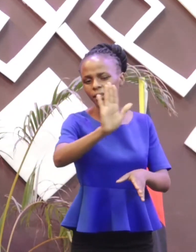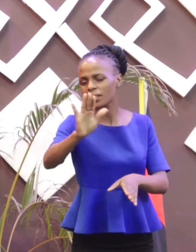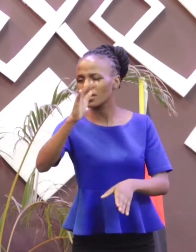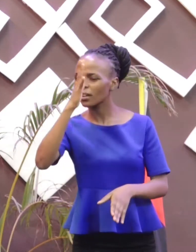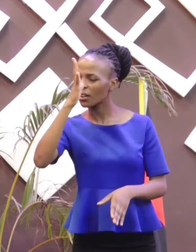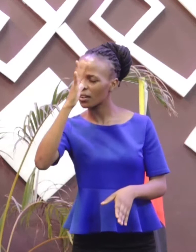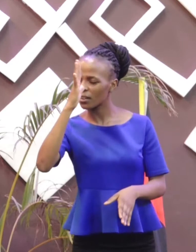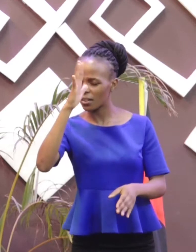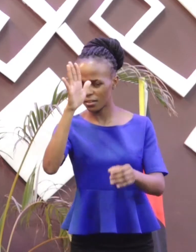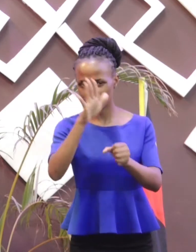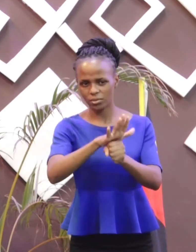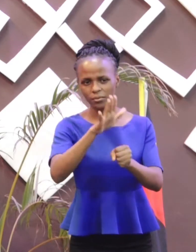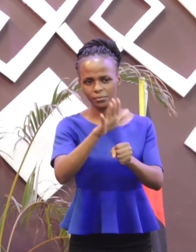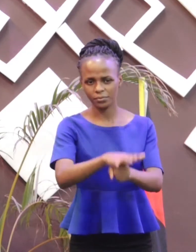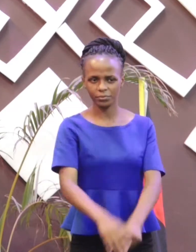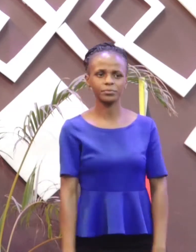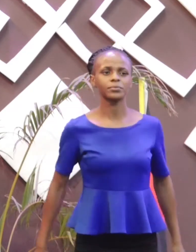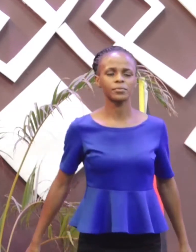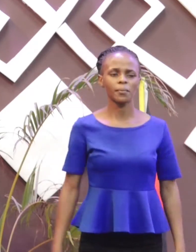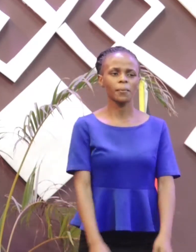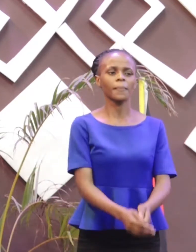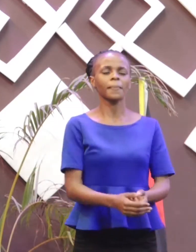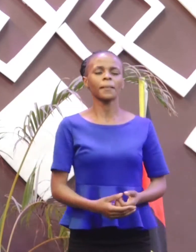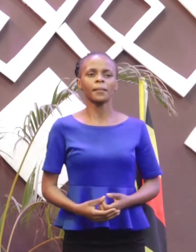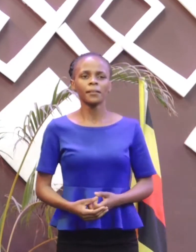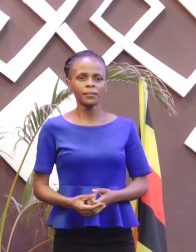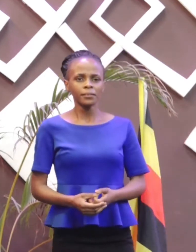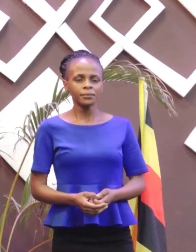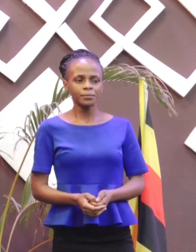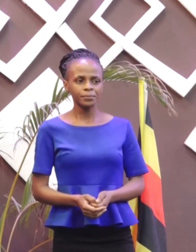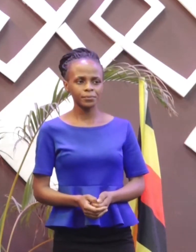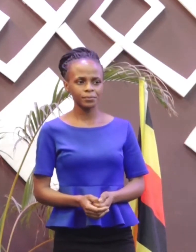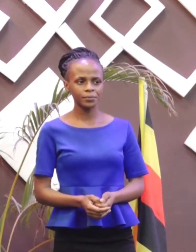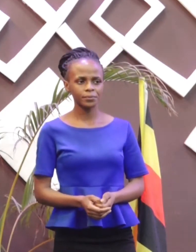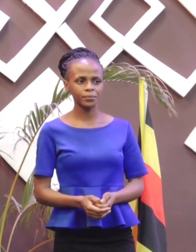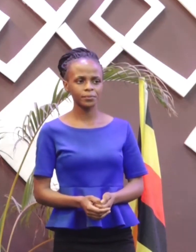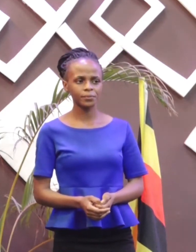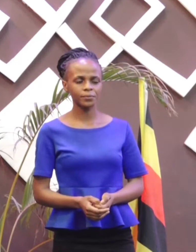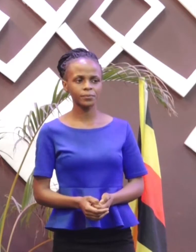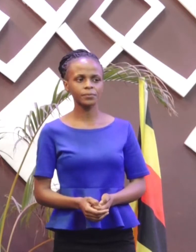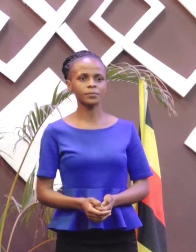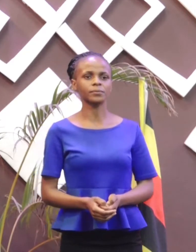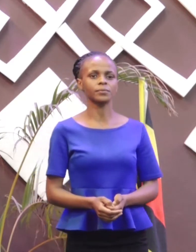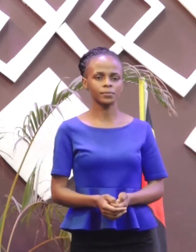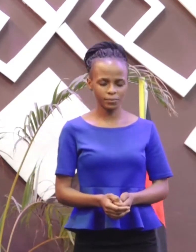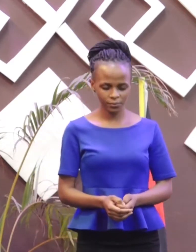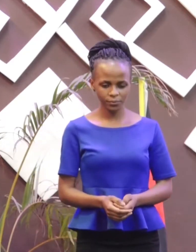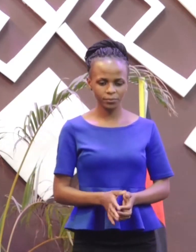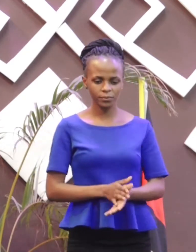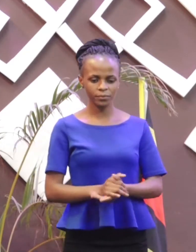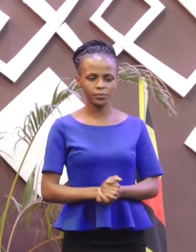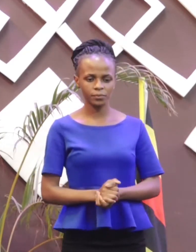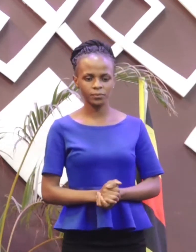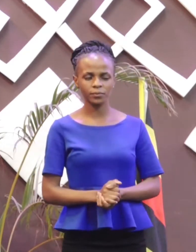nenya agama ntulemenga okubera nataba na bato. Nga tuyugana, nga tutwalibwanga buli